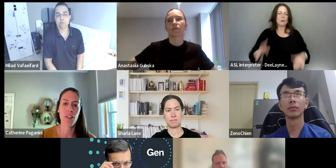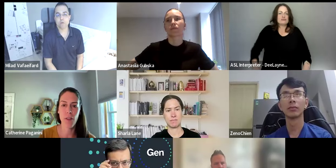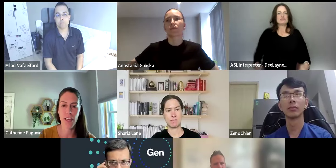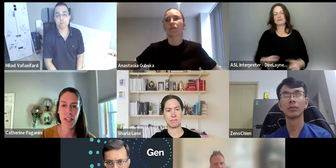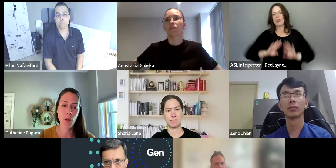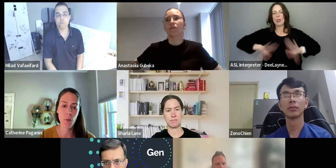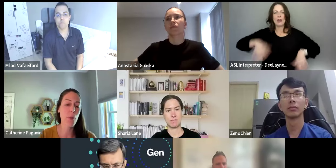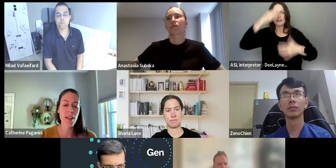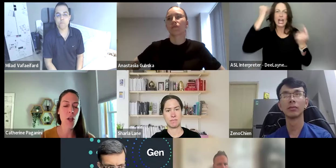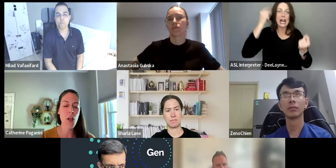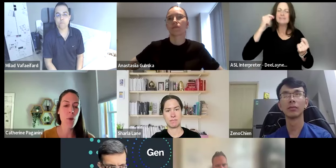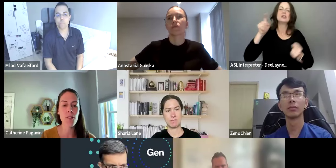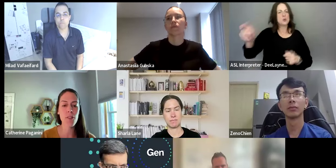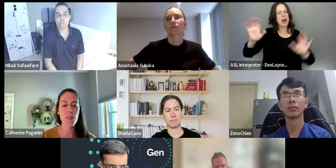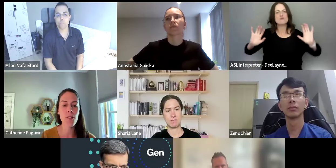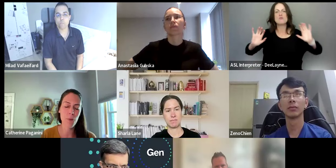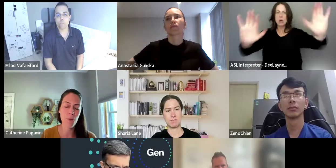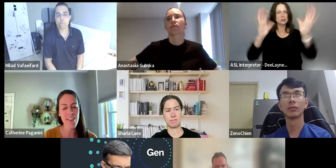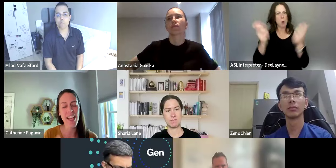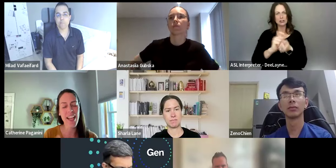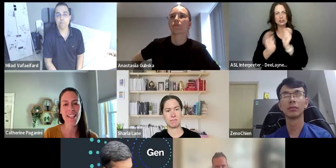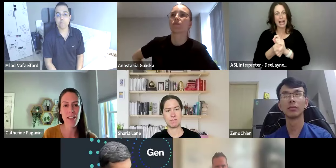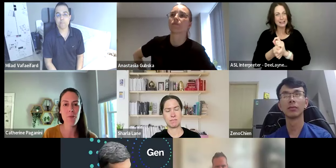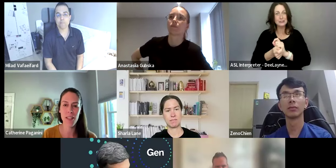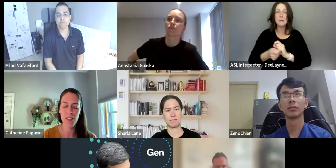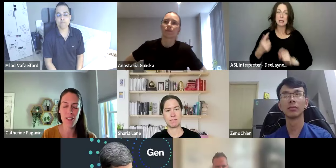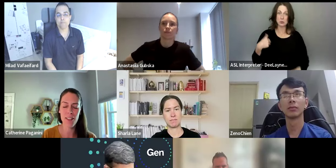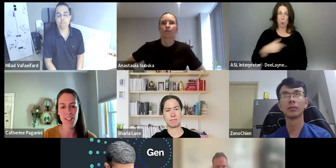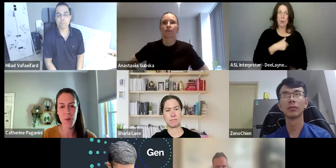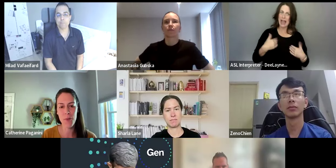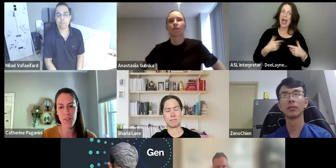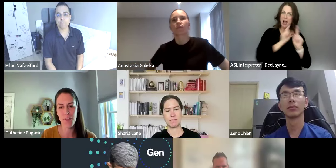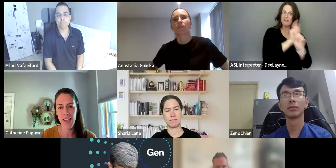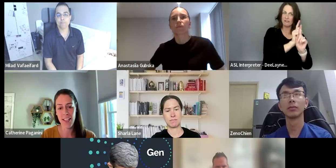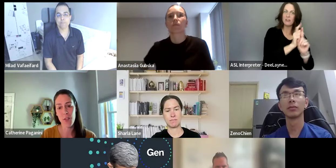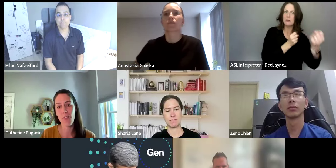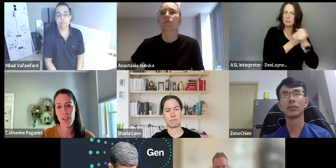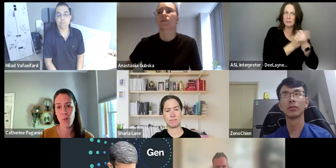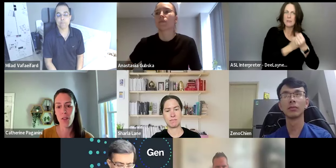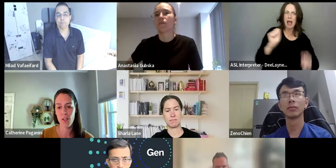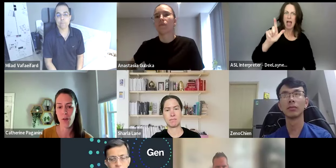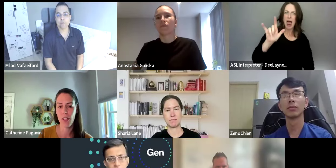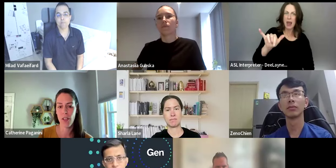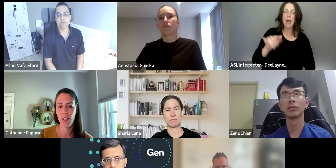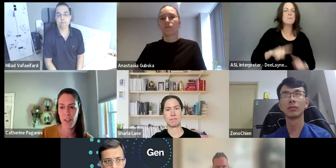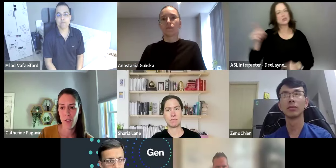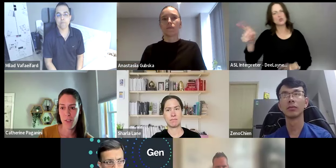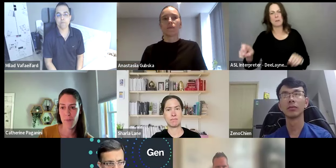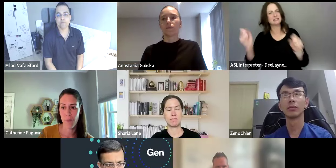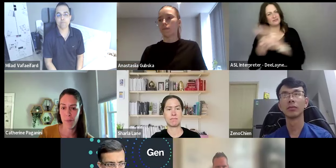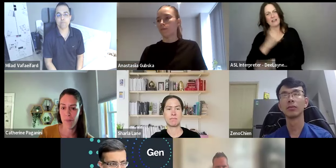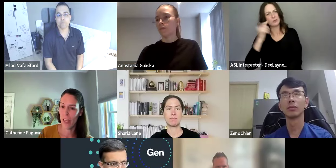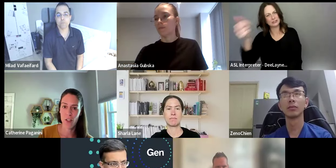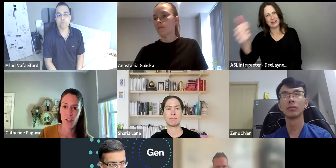you have to push for change, right? Because no one will fight. I mean, we have allies and whatever, but ultimately no one will fight unless you fight as well. So